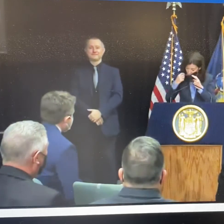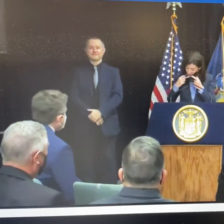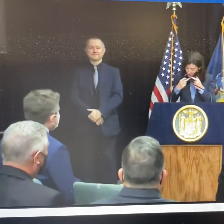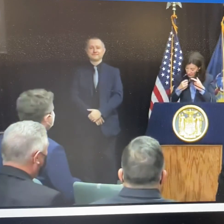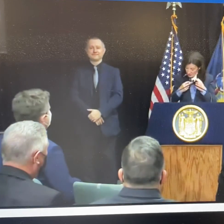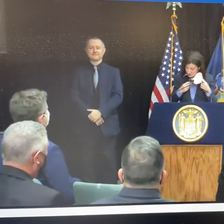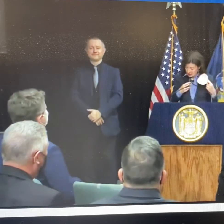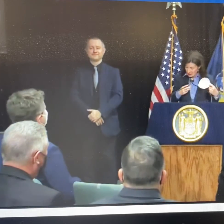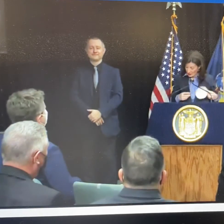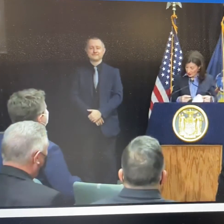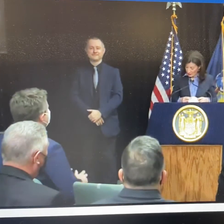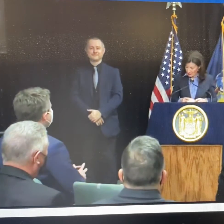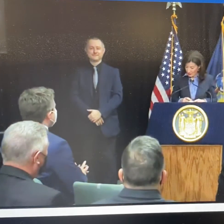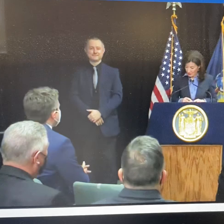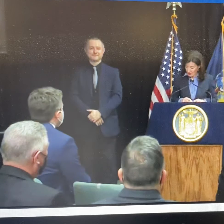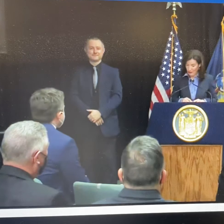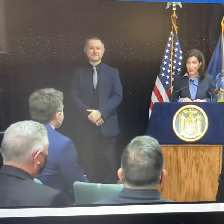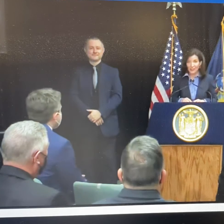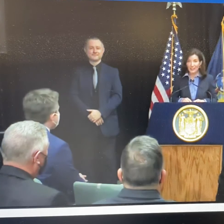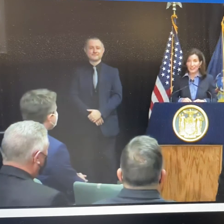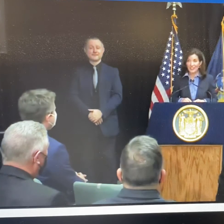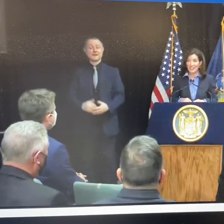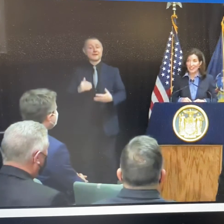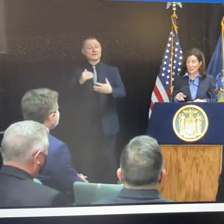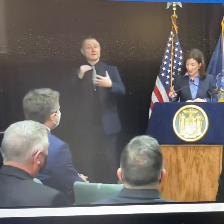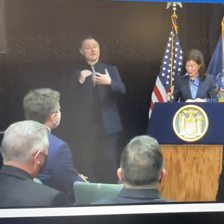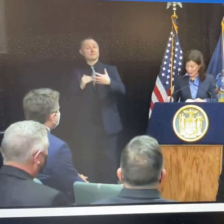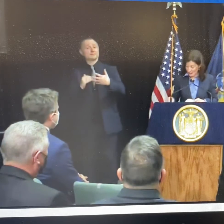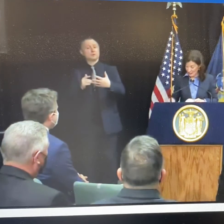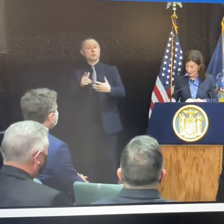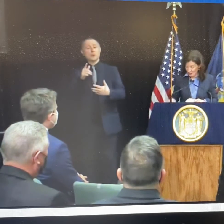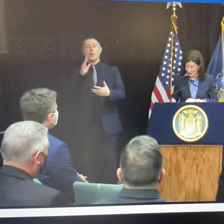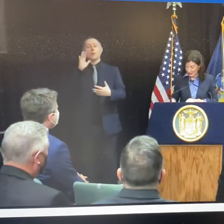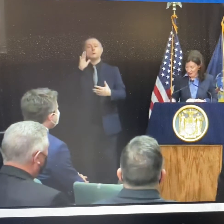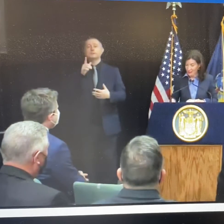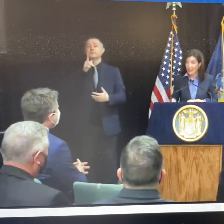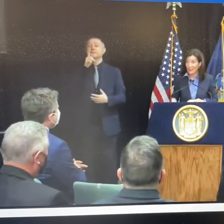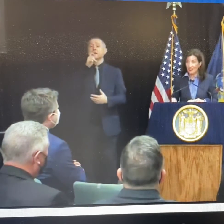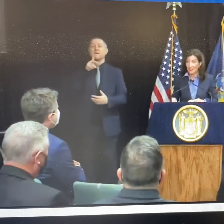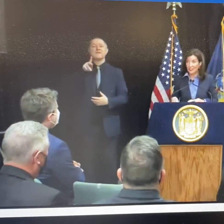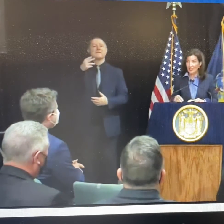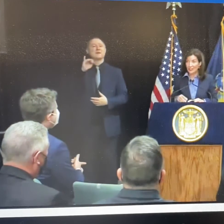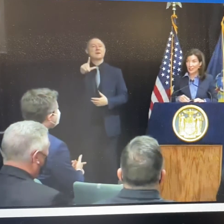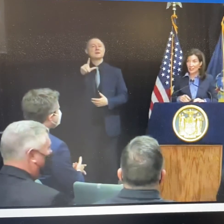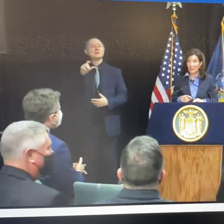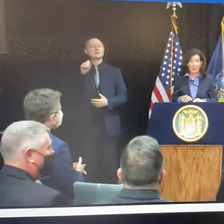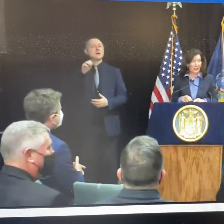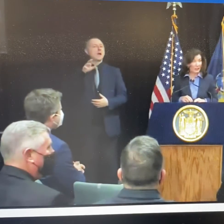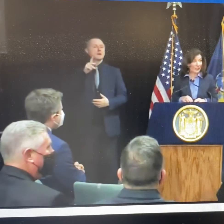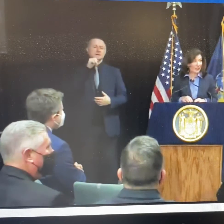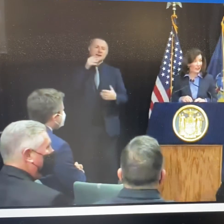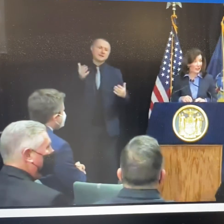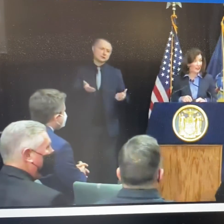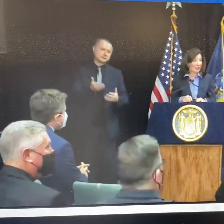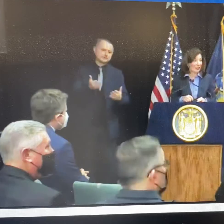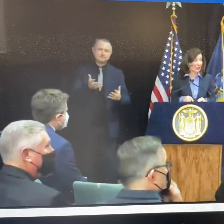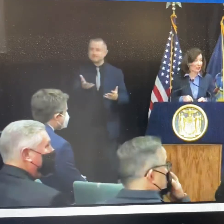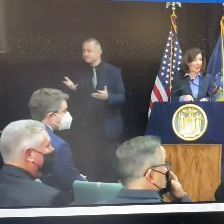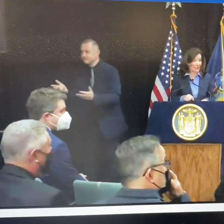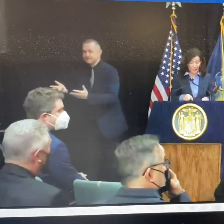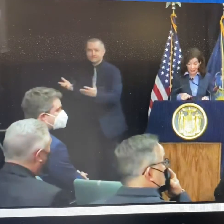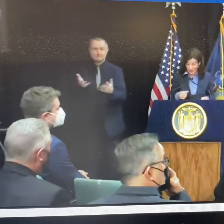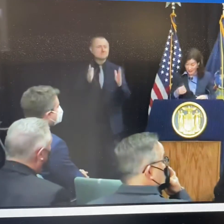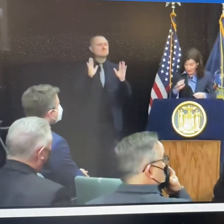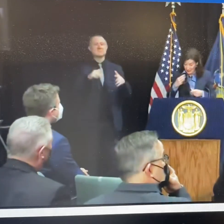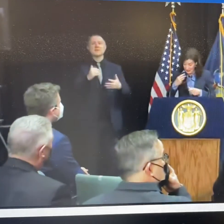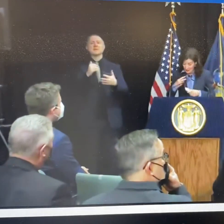Next, we will hear. I guess next we will go to the signing. Phil Steck has not arrived. He's here. We certainly want to. Okay, okay. All